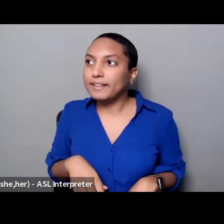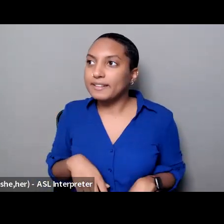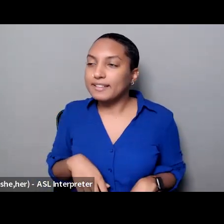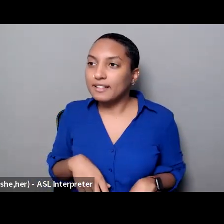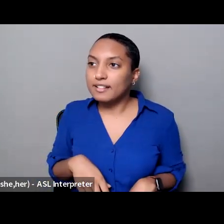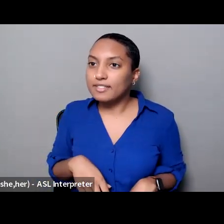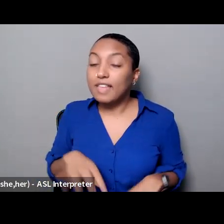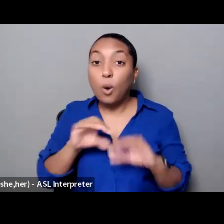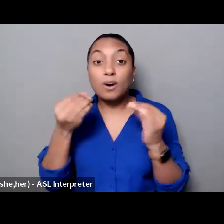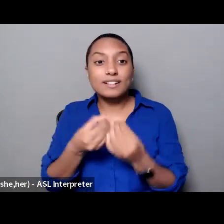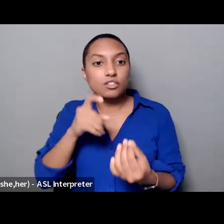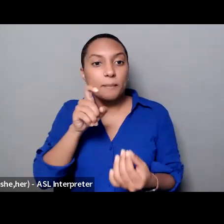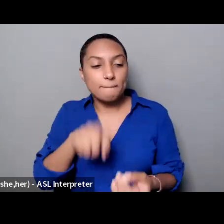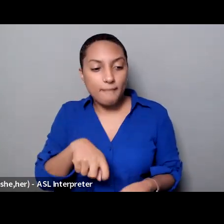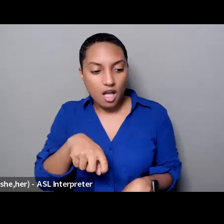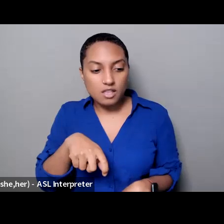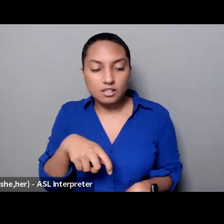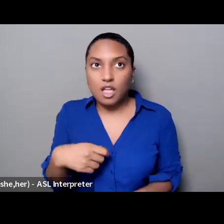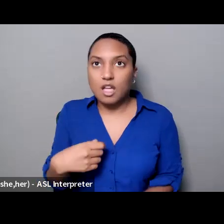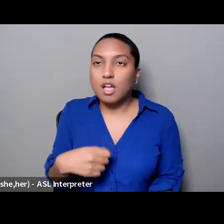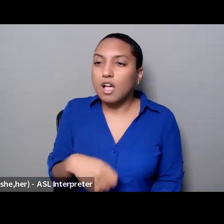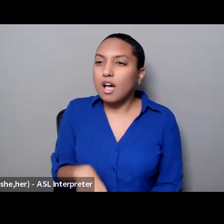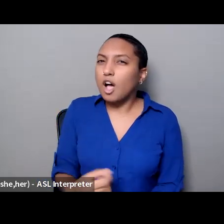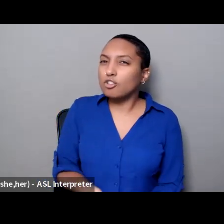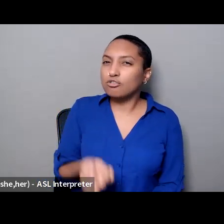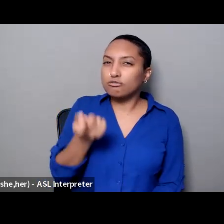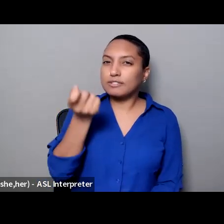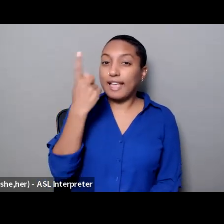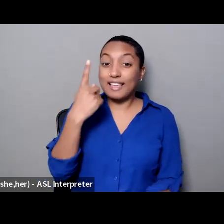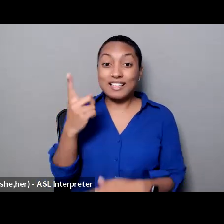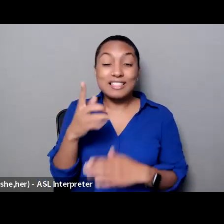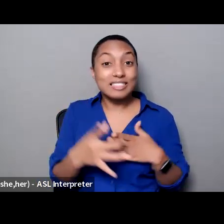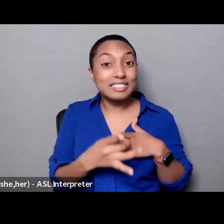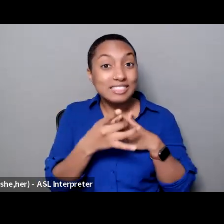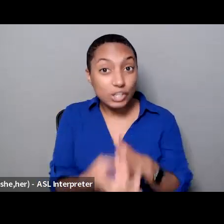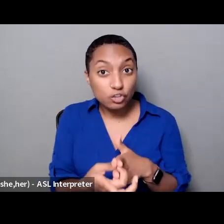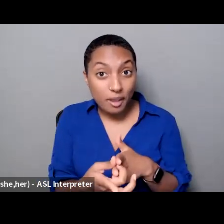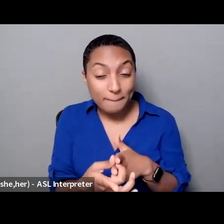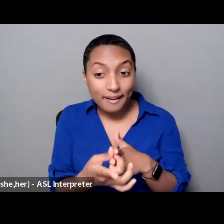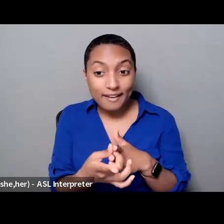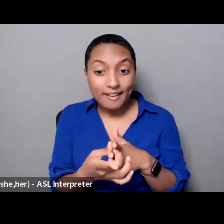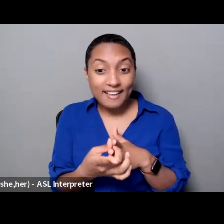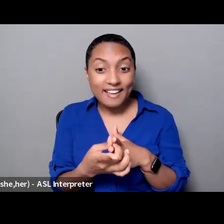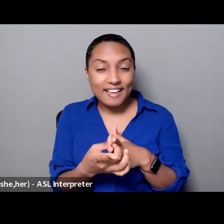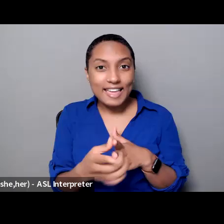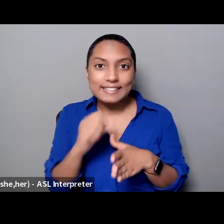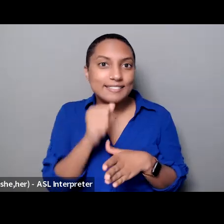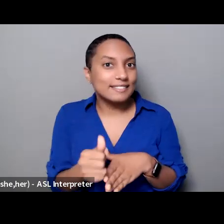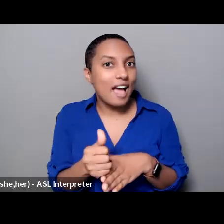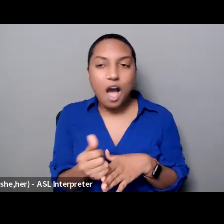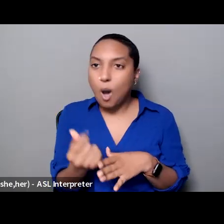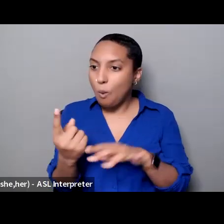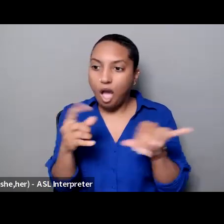leadership, understanding that it doesn't always, leadership can come in many forms. There's certainly